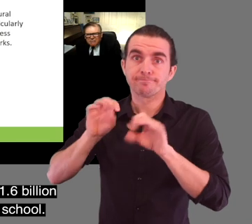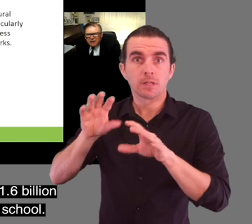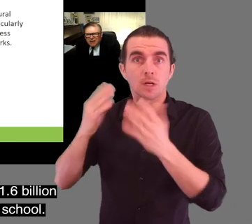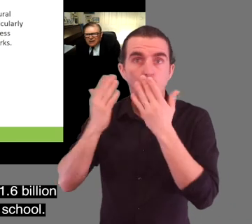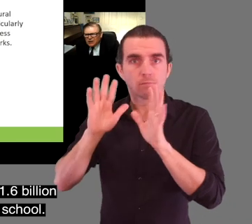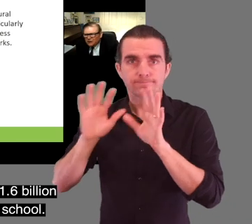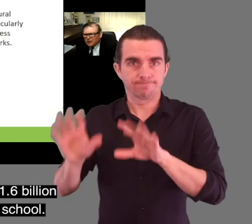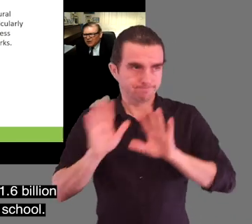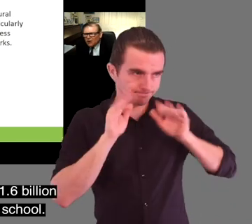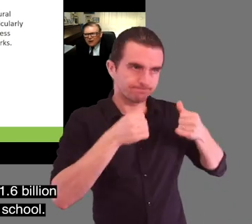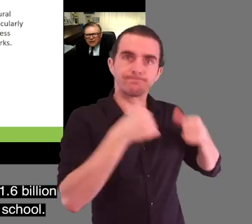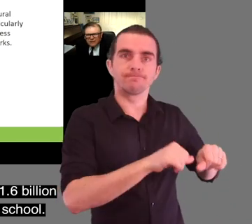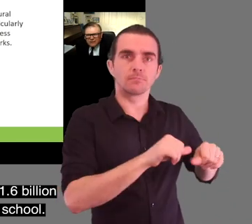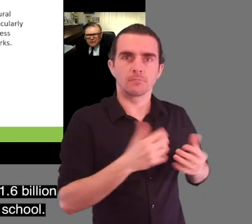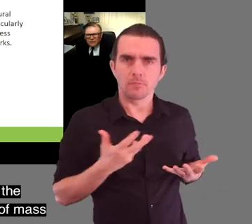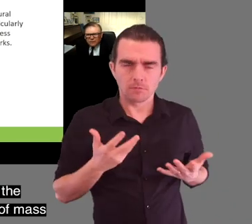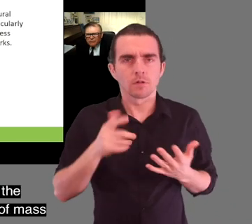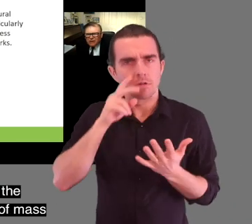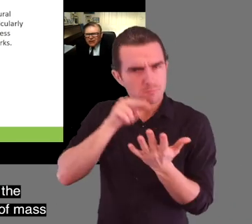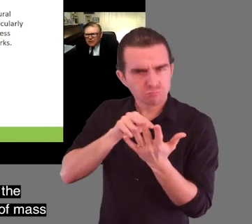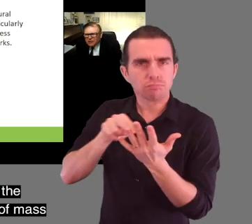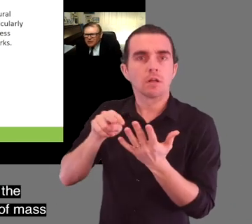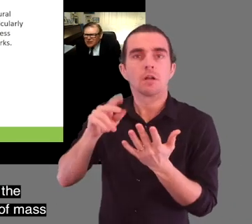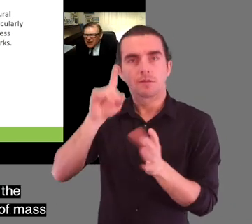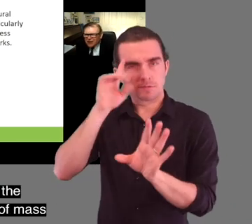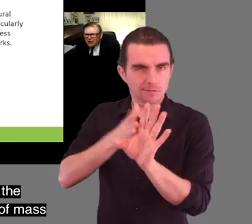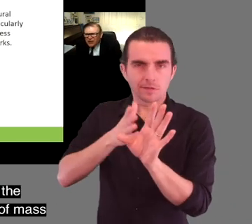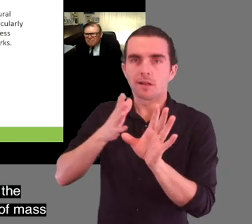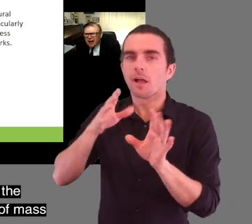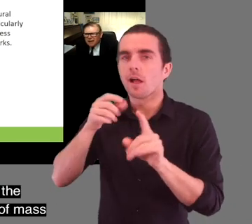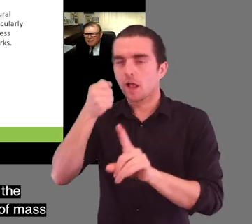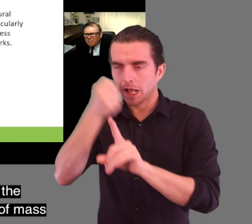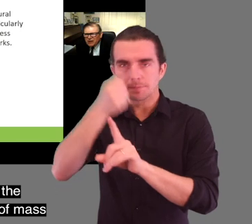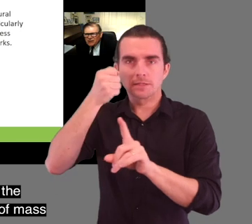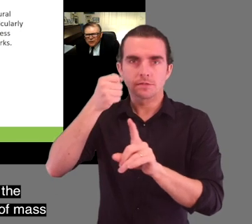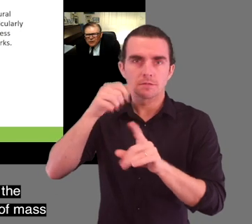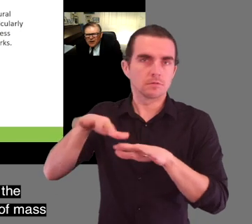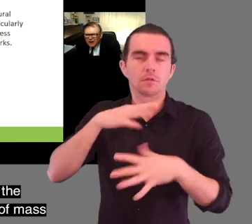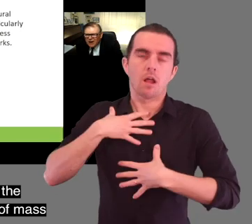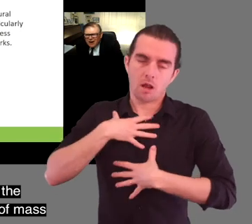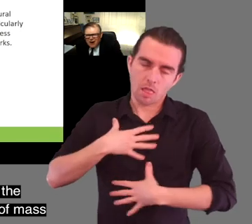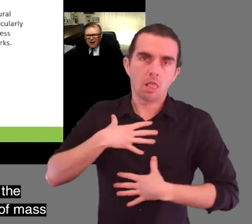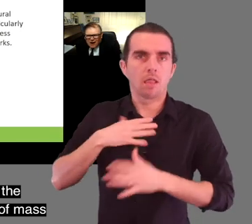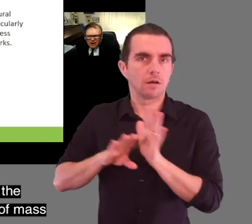1.6 billion children locked out of school. So research on the psychological impact of mass trauma